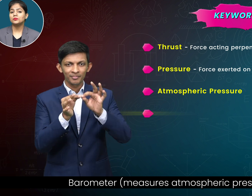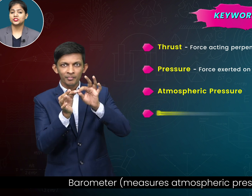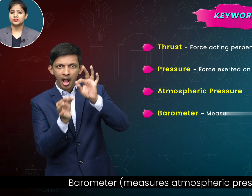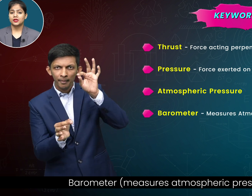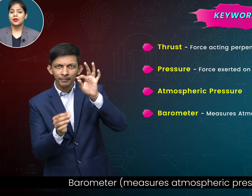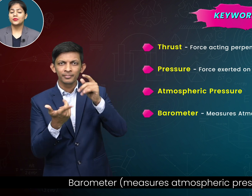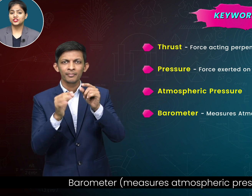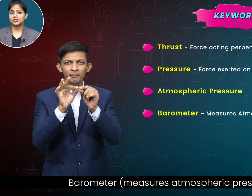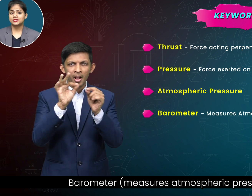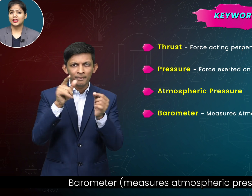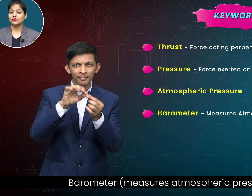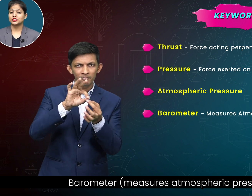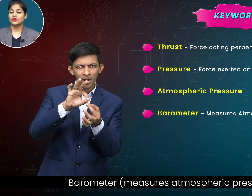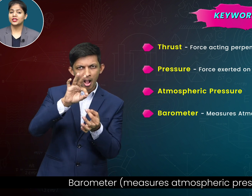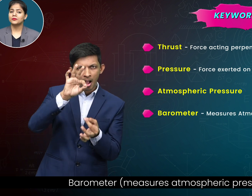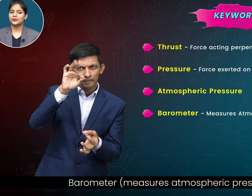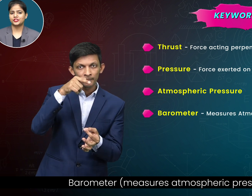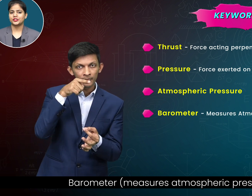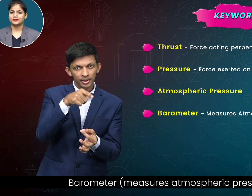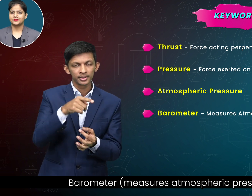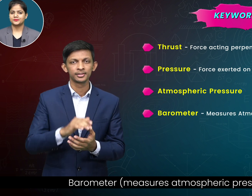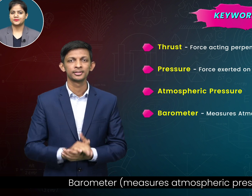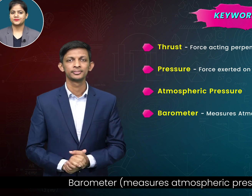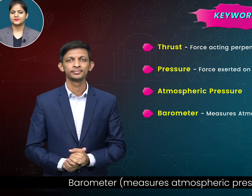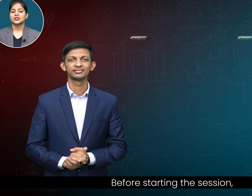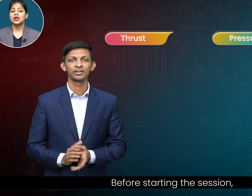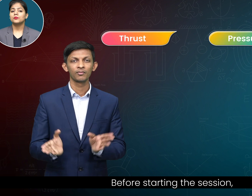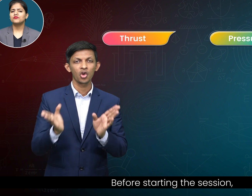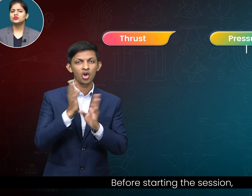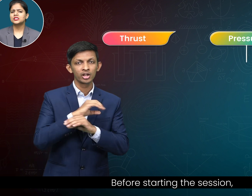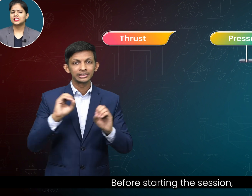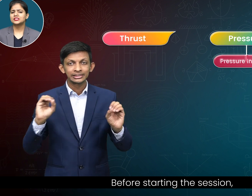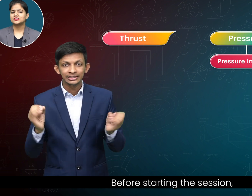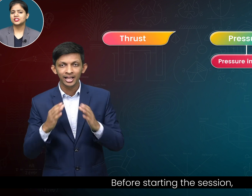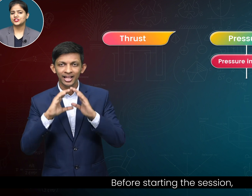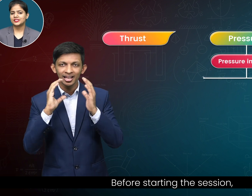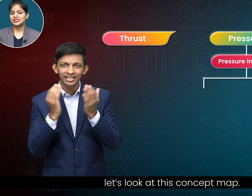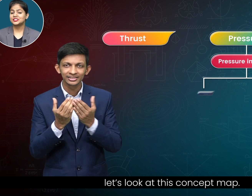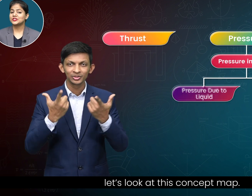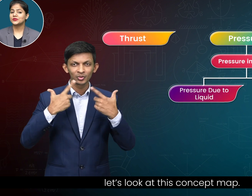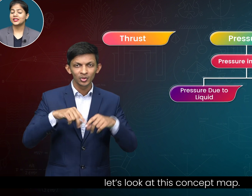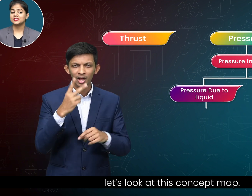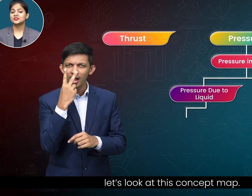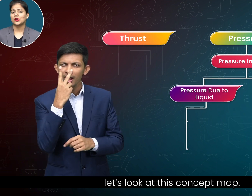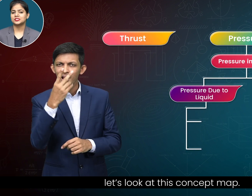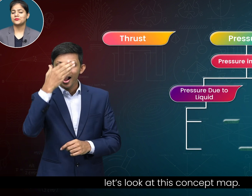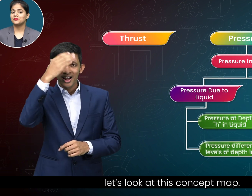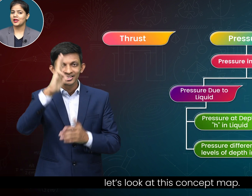Barometer measures atmospheric pressure. Before starting this session, let's look at this concept map.